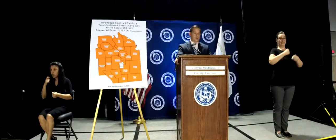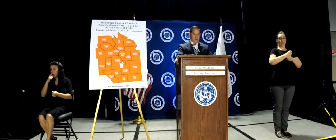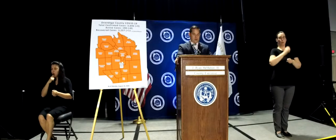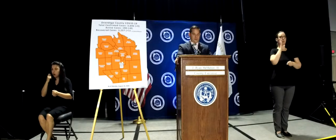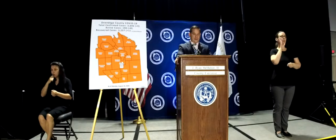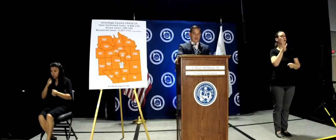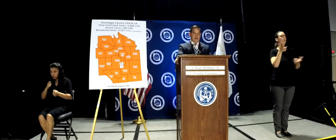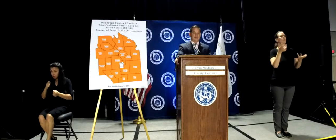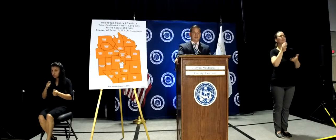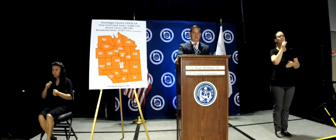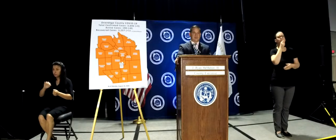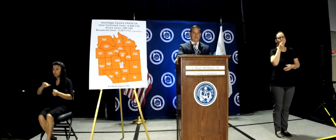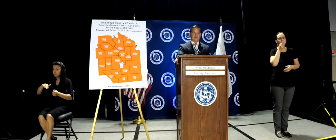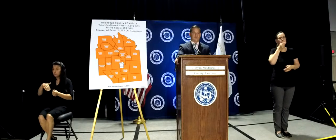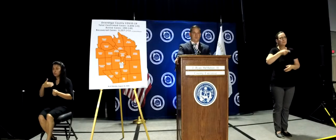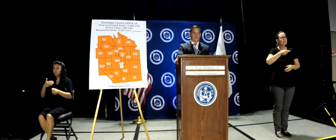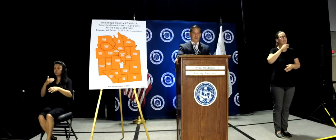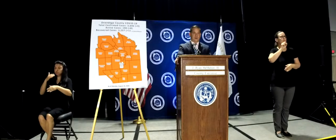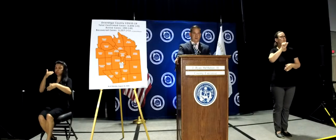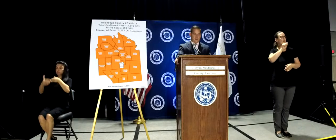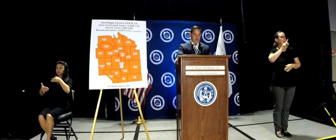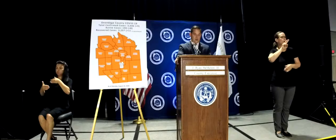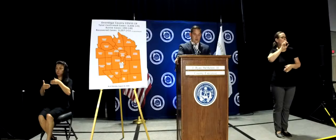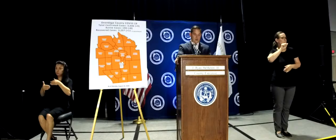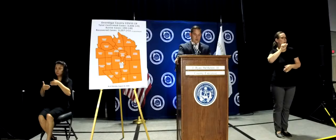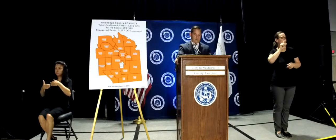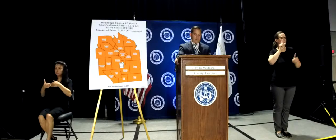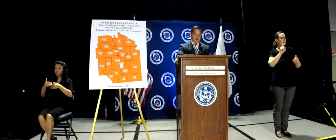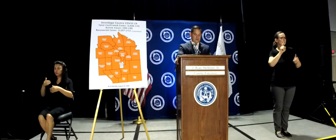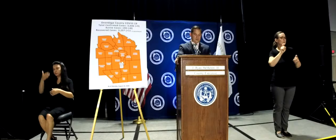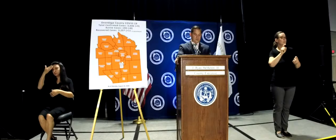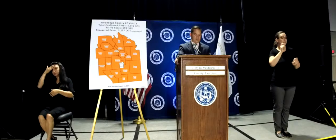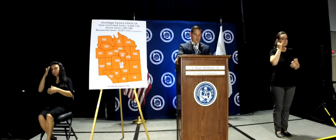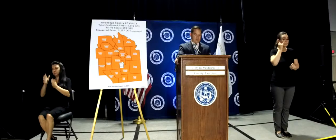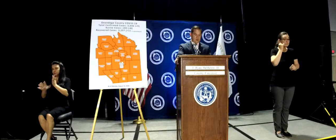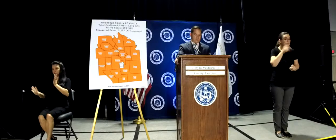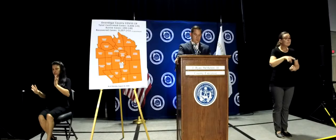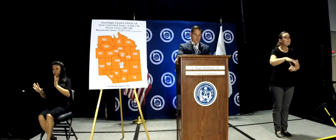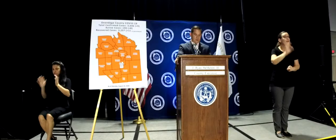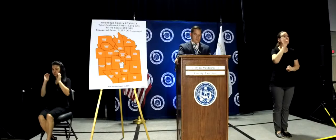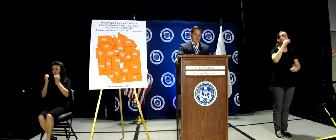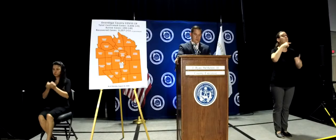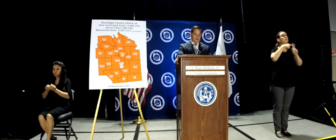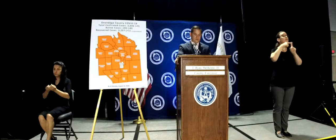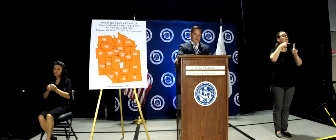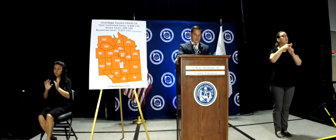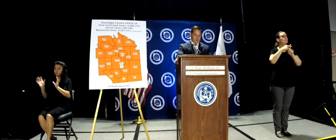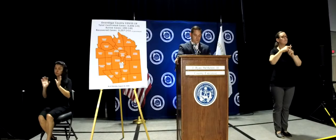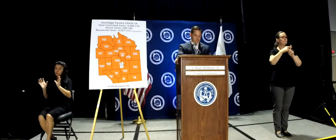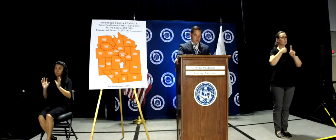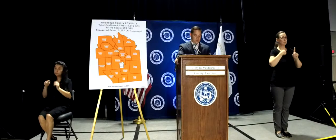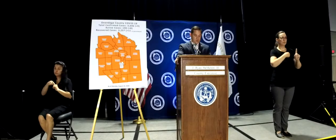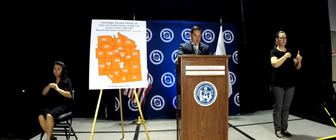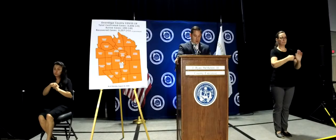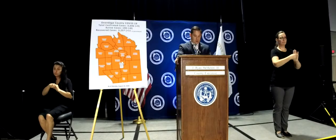trigger diagnostic testing if we find a positive on the saliva